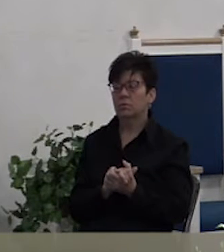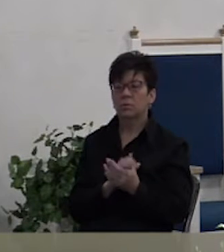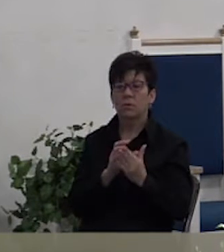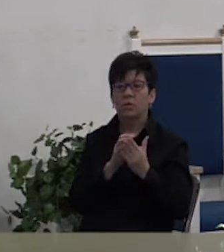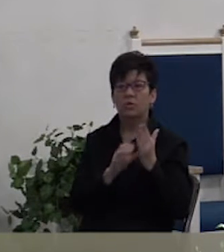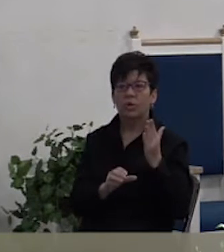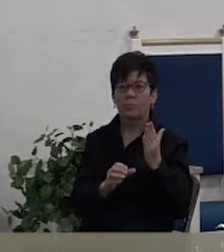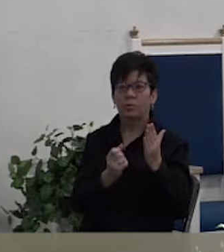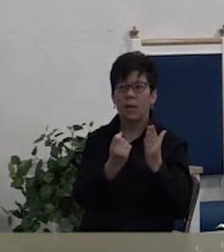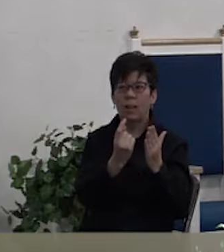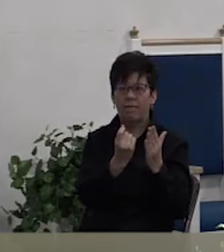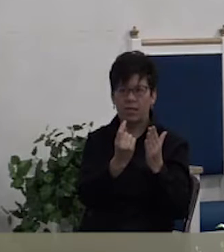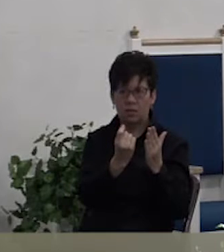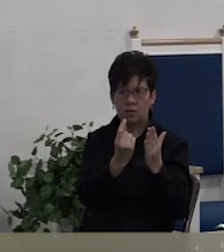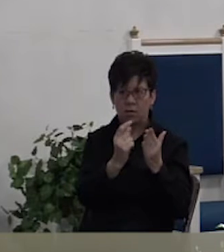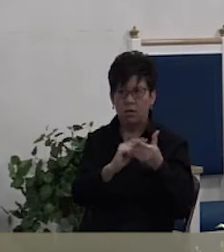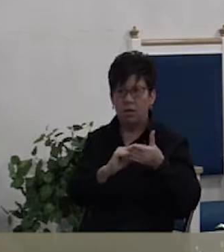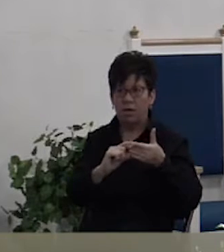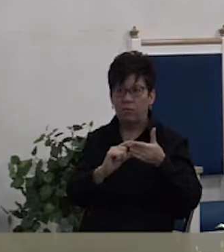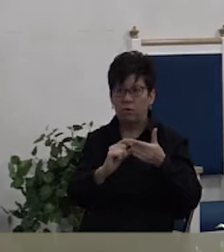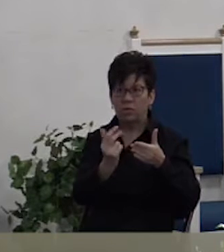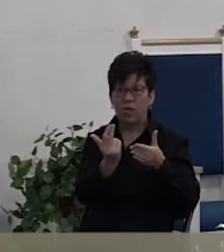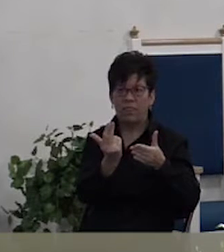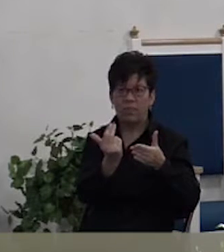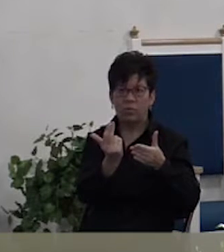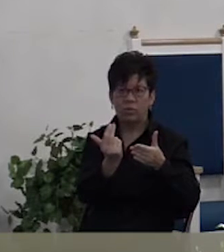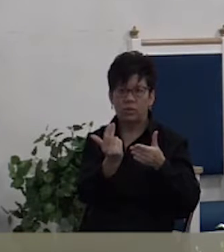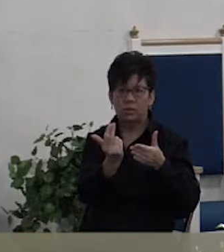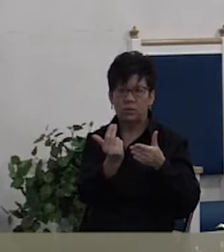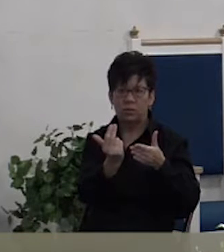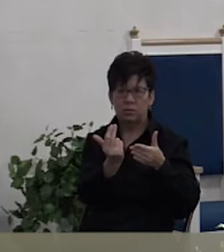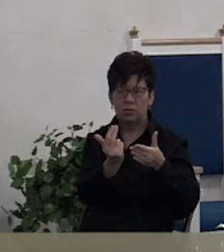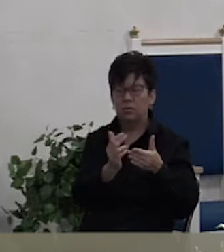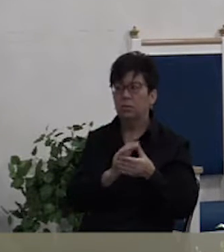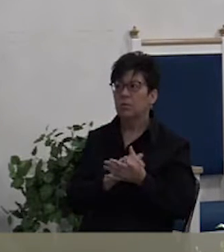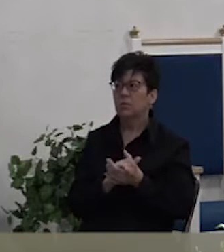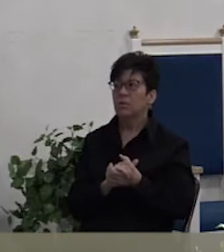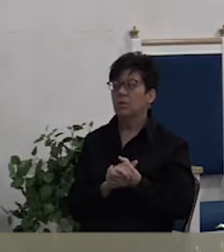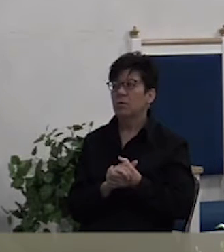chapter 11, we'll start at verse number 13,